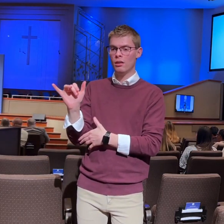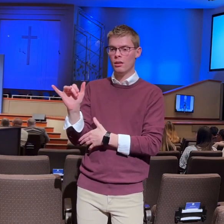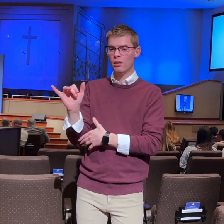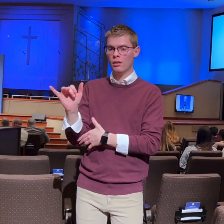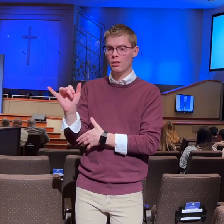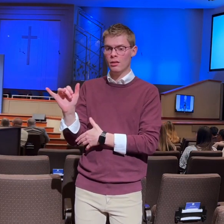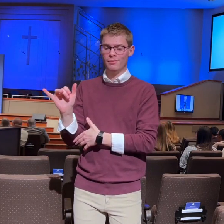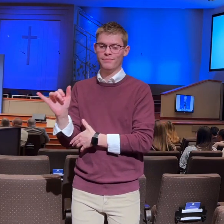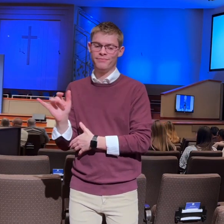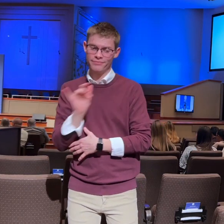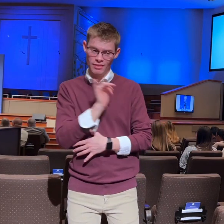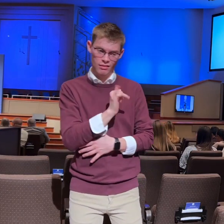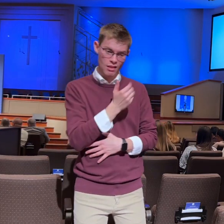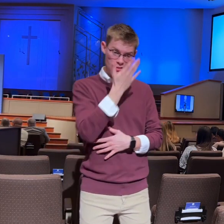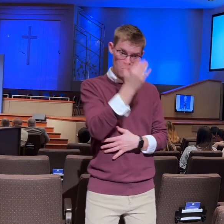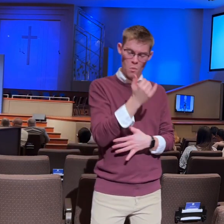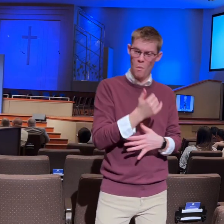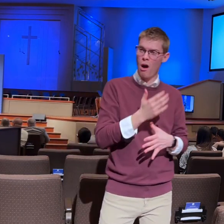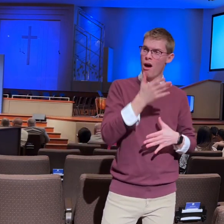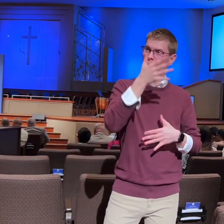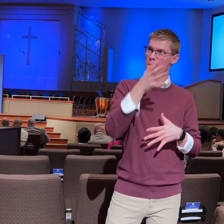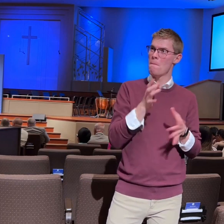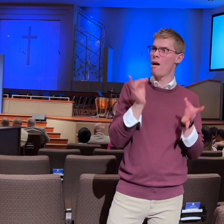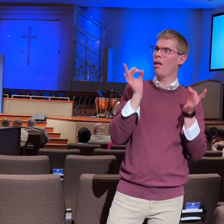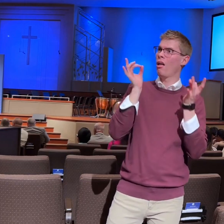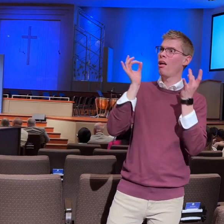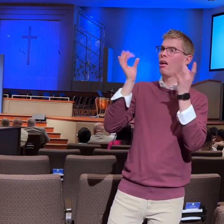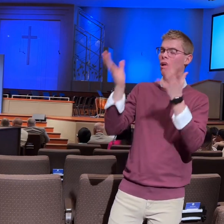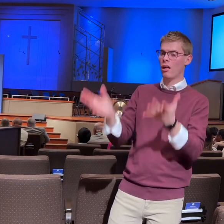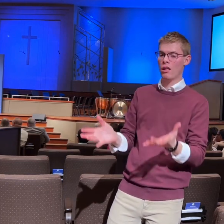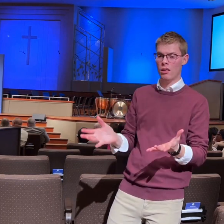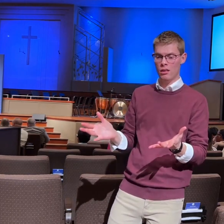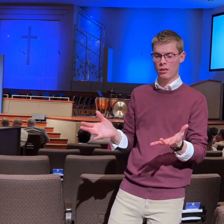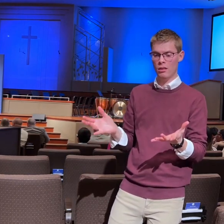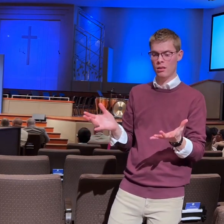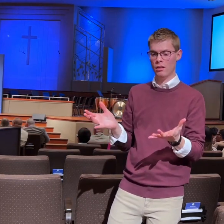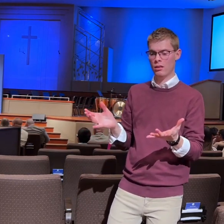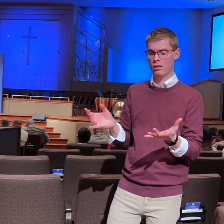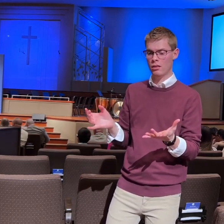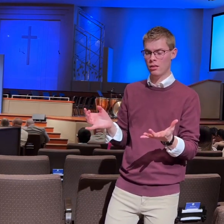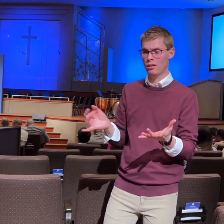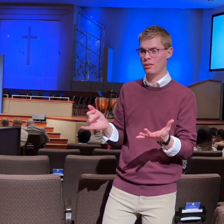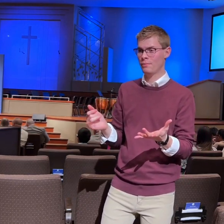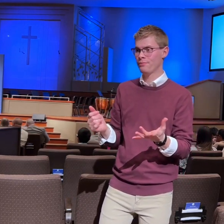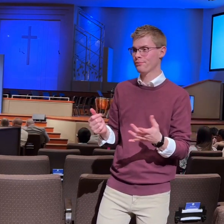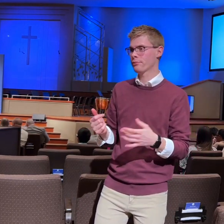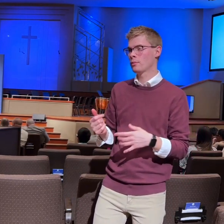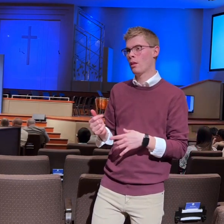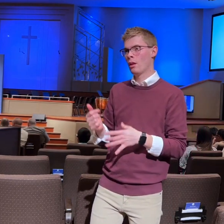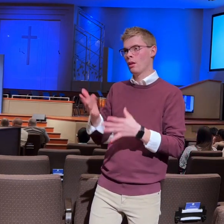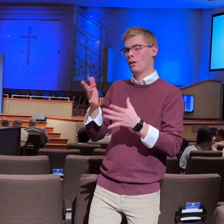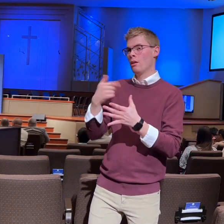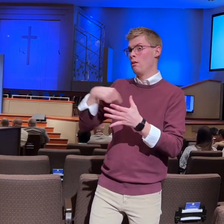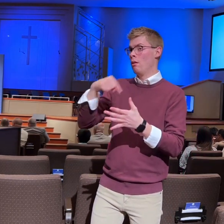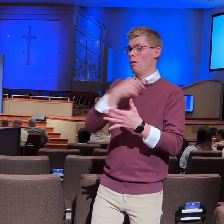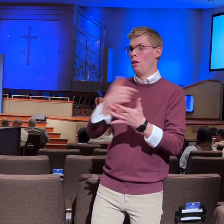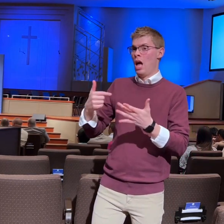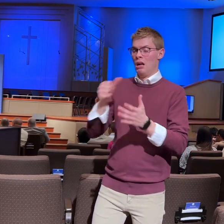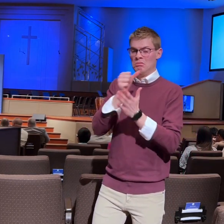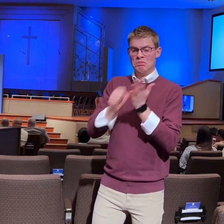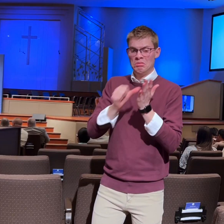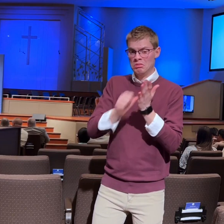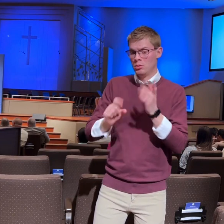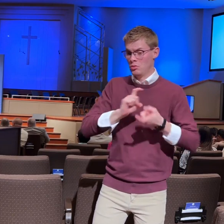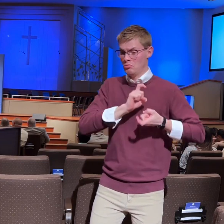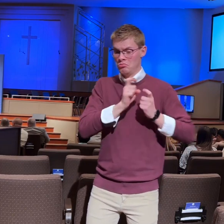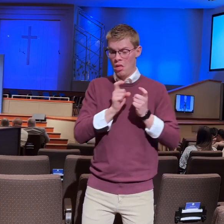why men hate it because God ordained it. That's why people want to have surgery to change themselves because they're not mad at me.